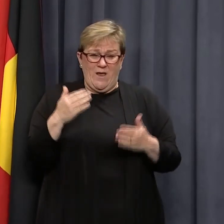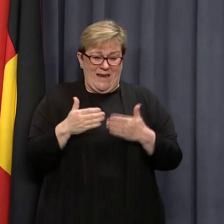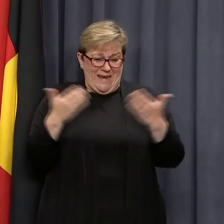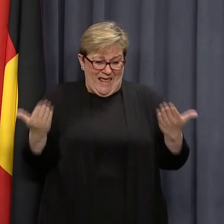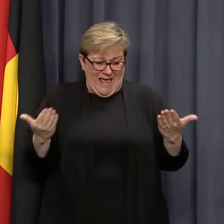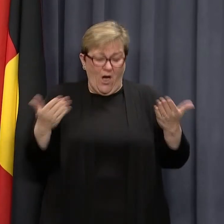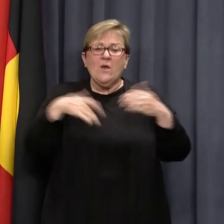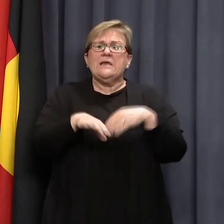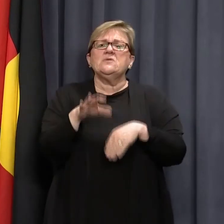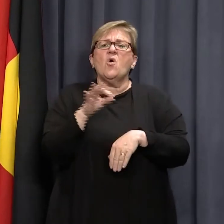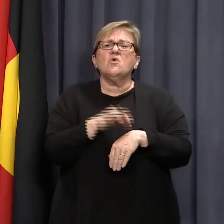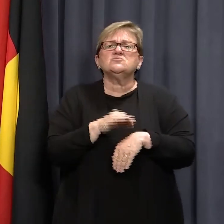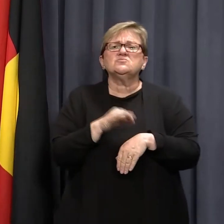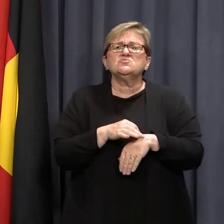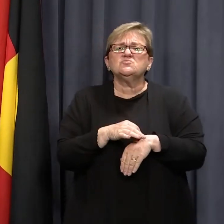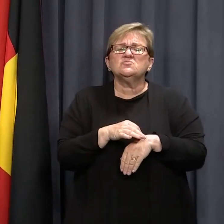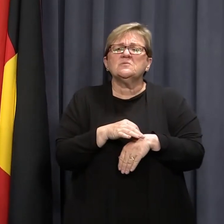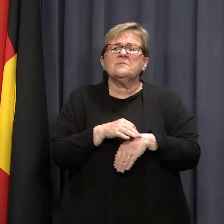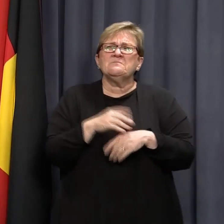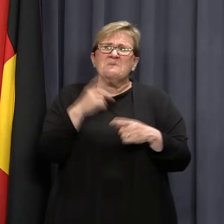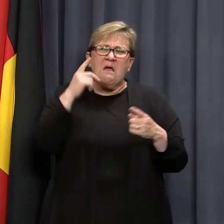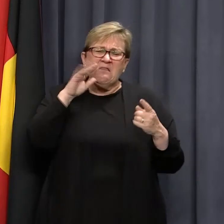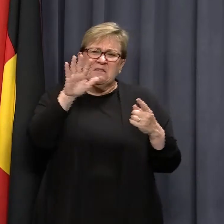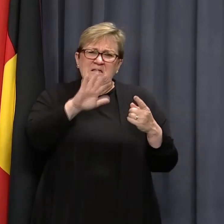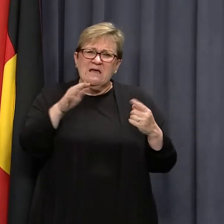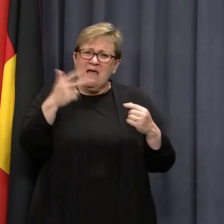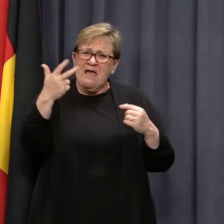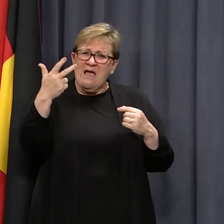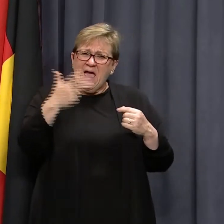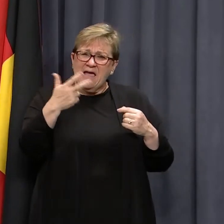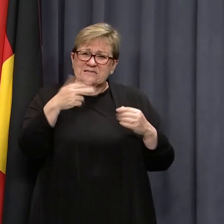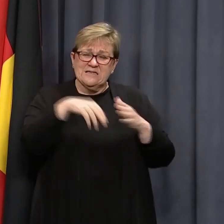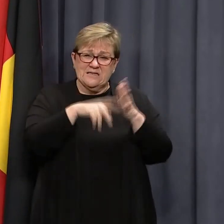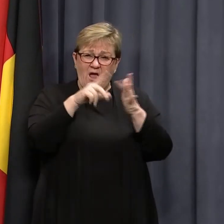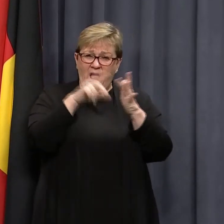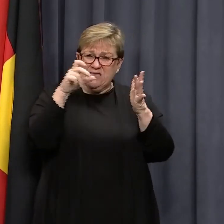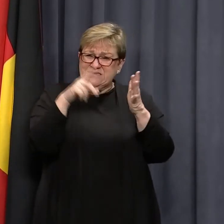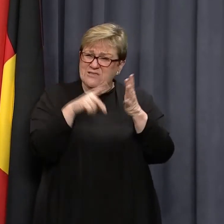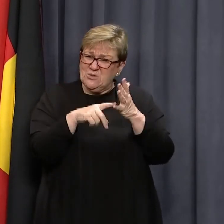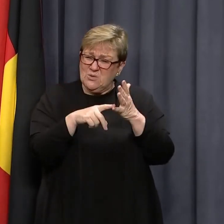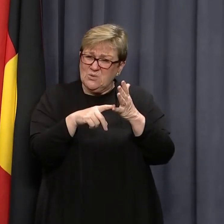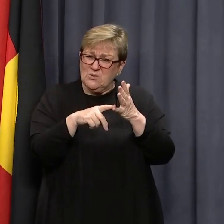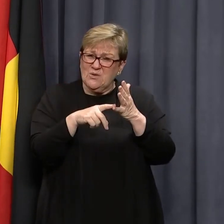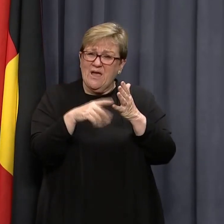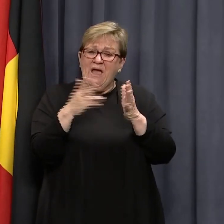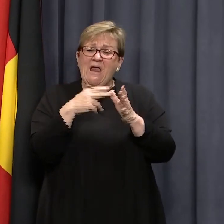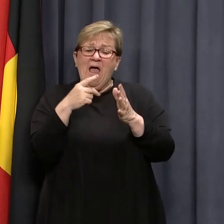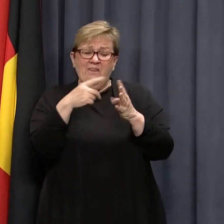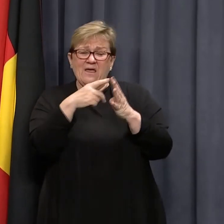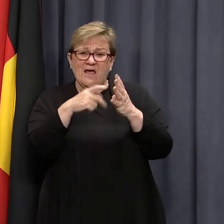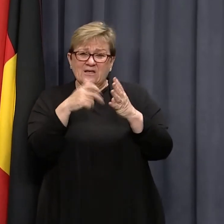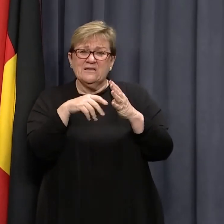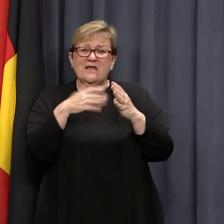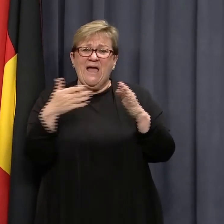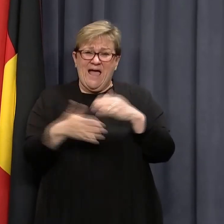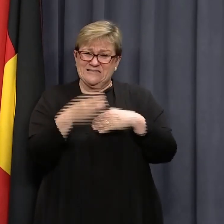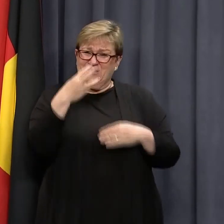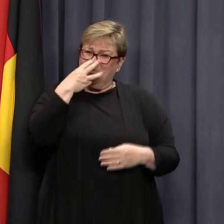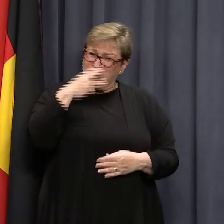in hospital. There's, I think, around 18 in intensive care, and a number of those are under